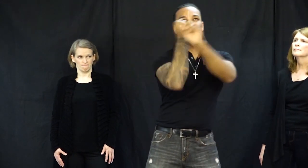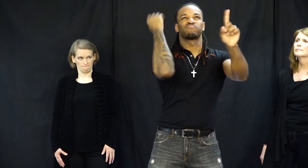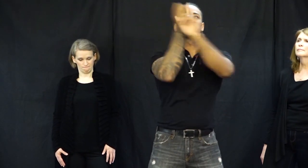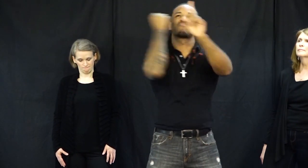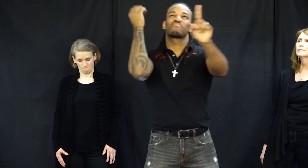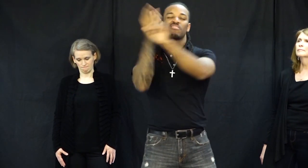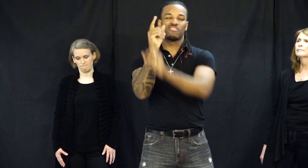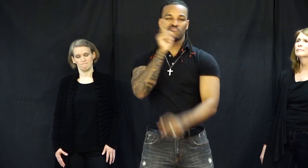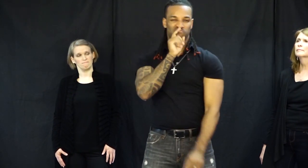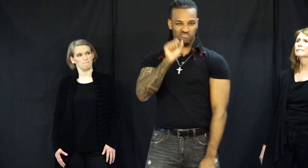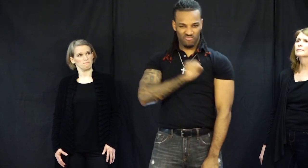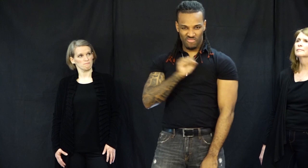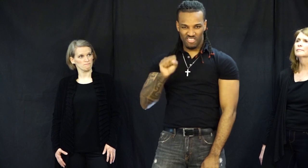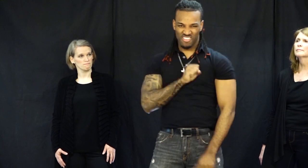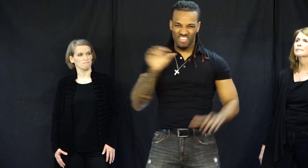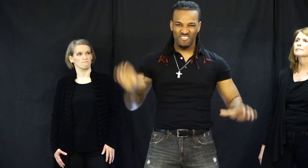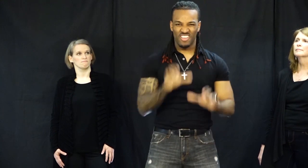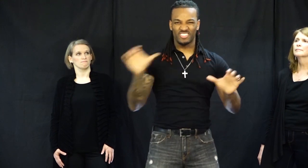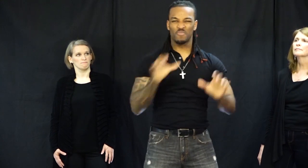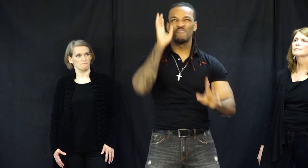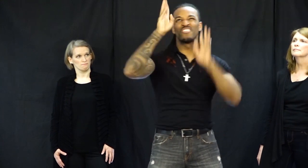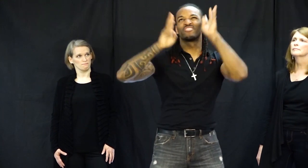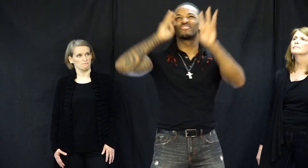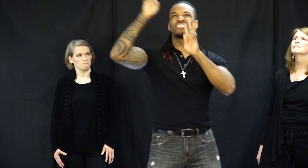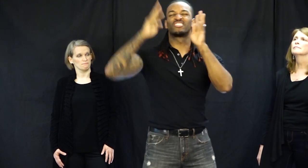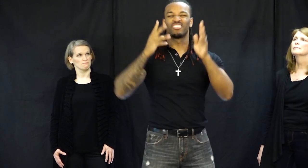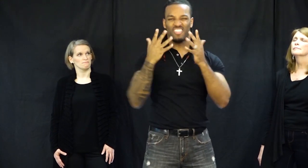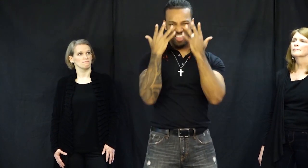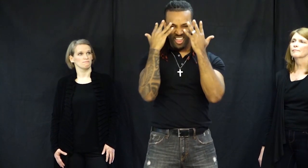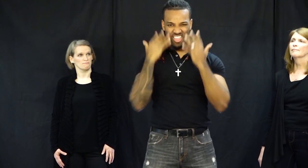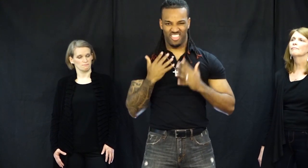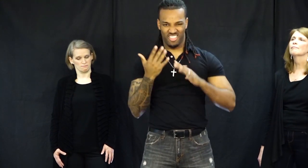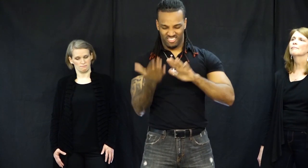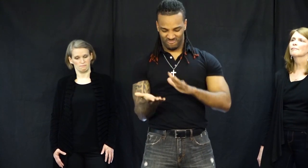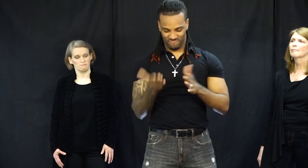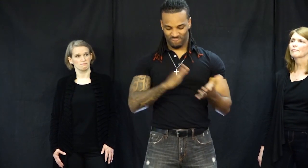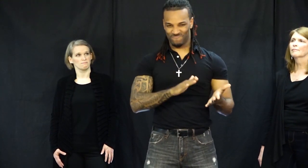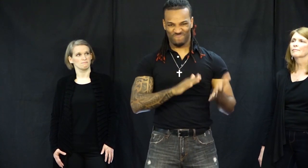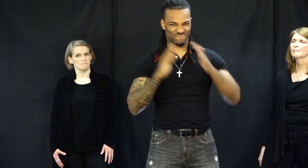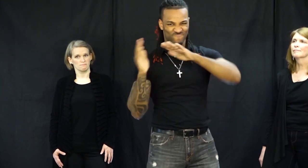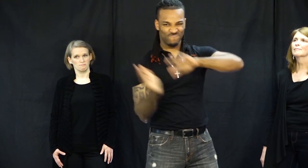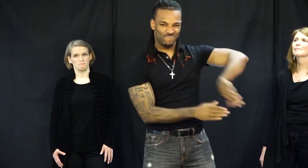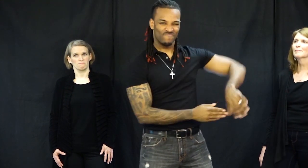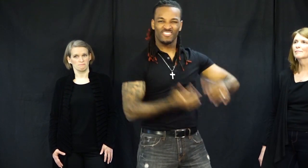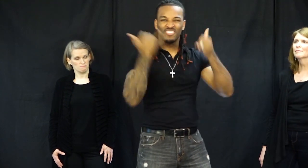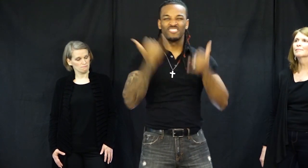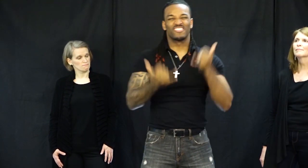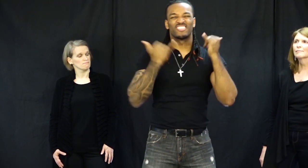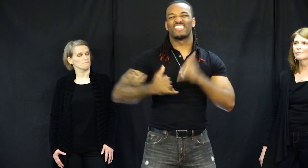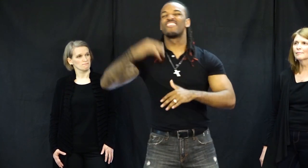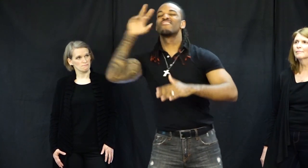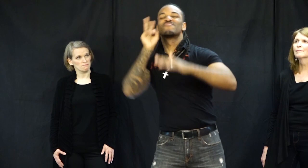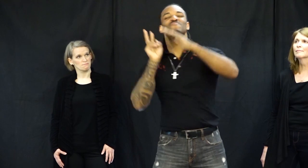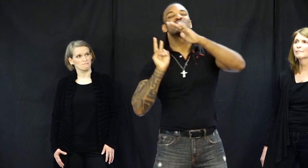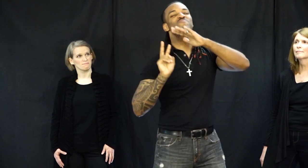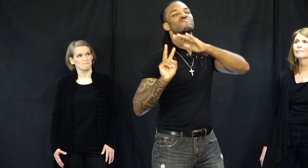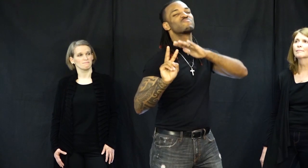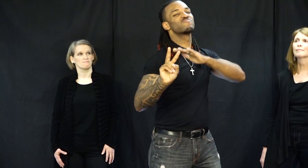passionately smashing every expectation, every action's an act of creation. I'm laughing in the face of casualties of sorrow. For the first time I'm thinking past